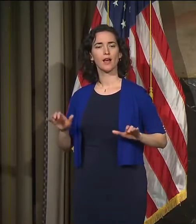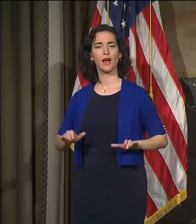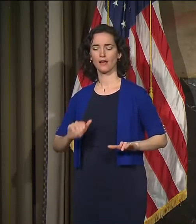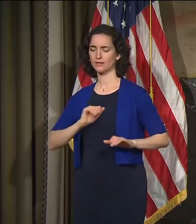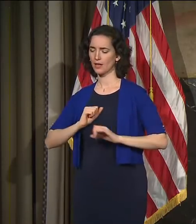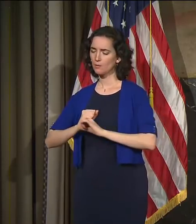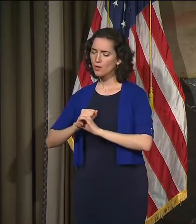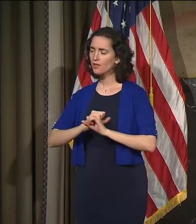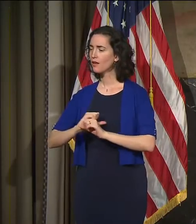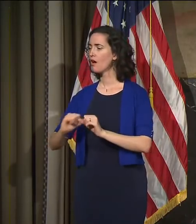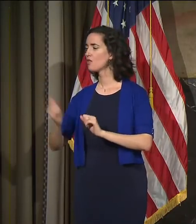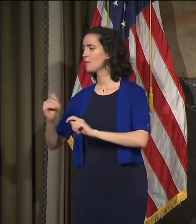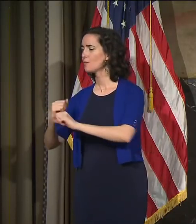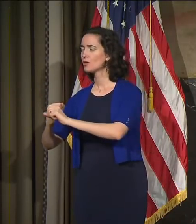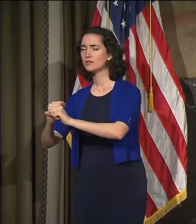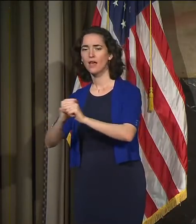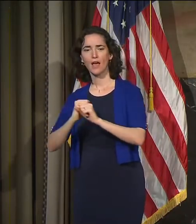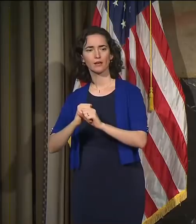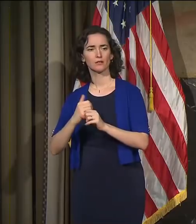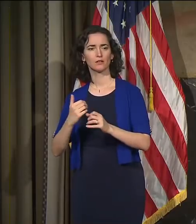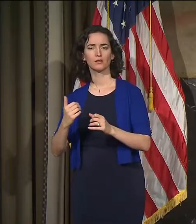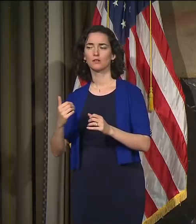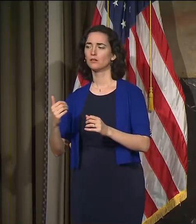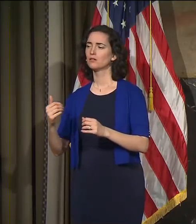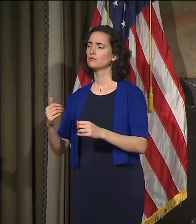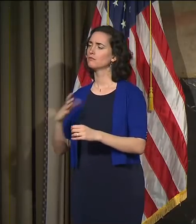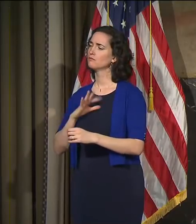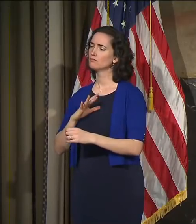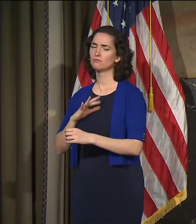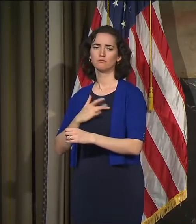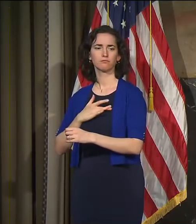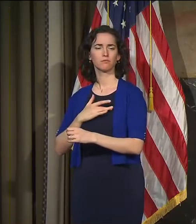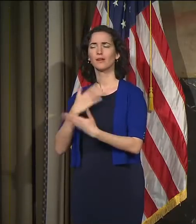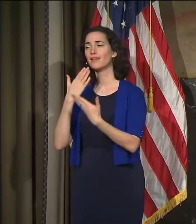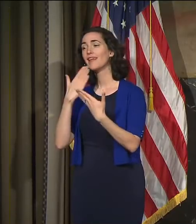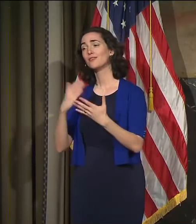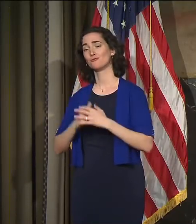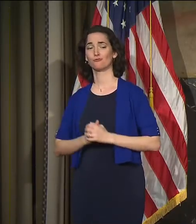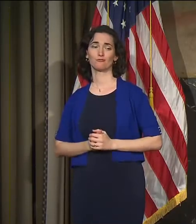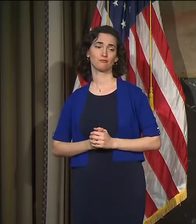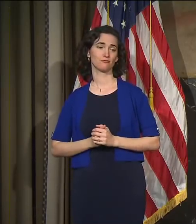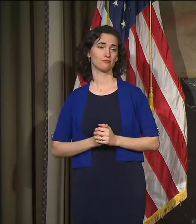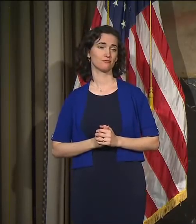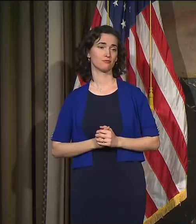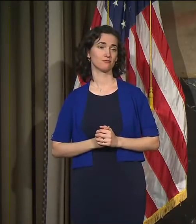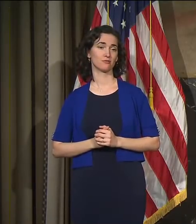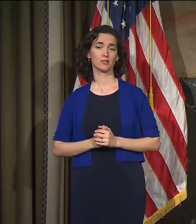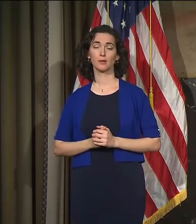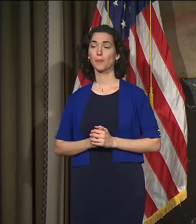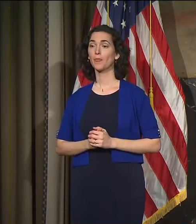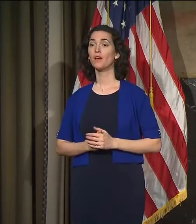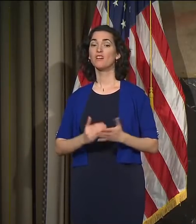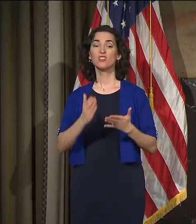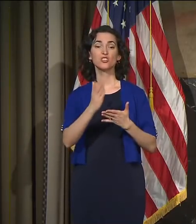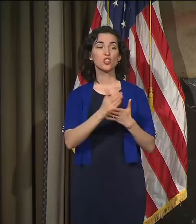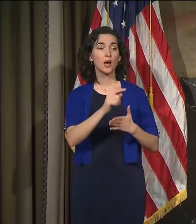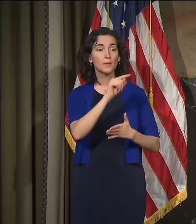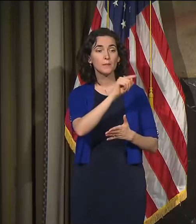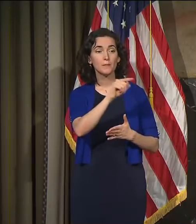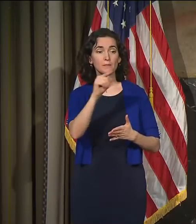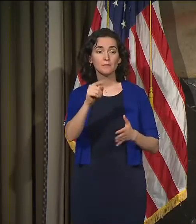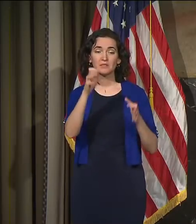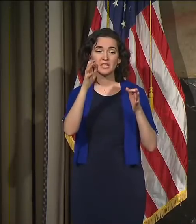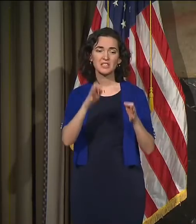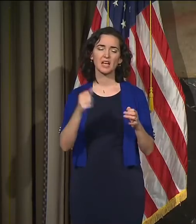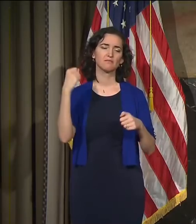their neighbors. And by the way, they're protecting themselves too. Thank you. And for those of you who for some reason have